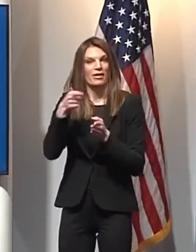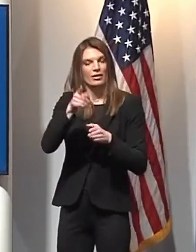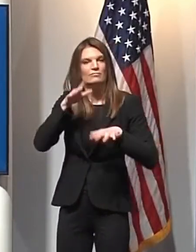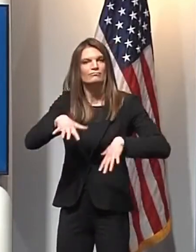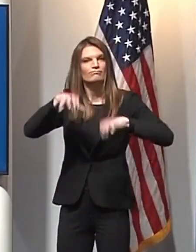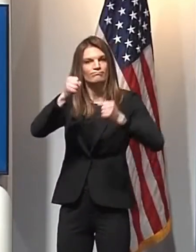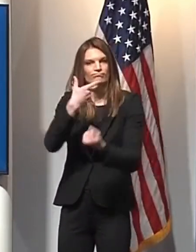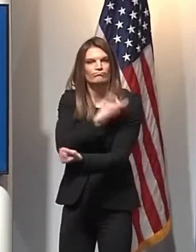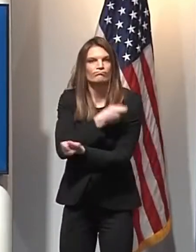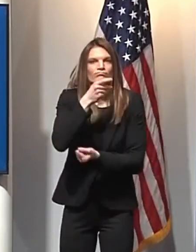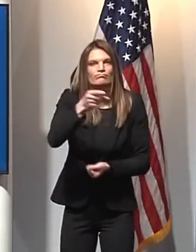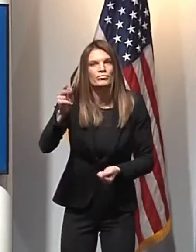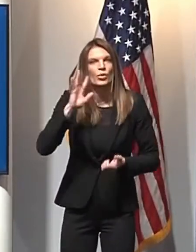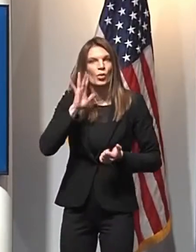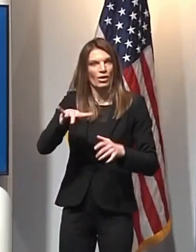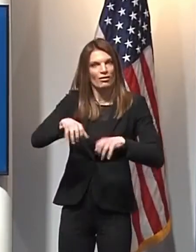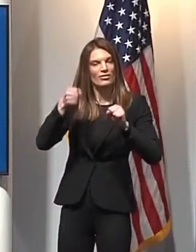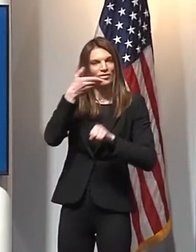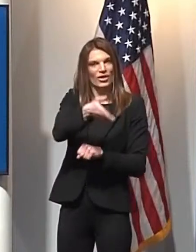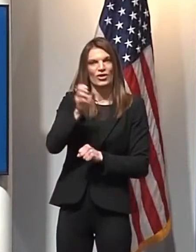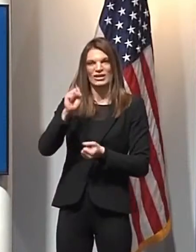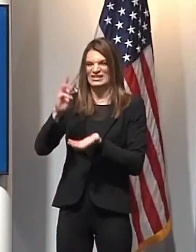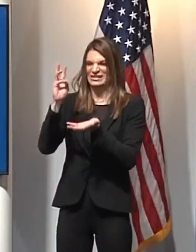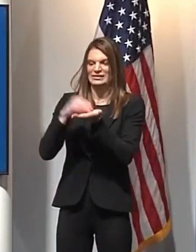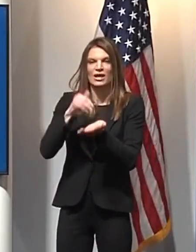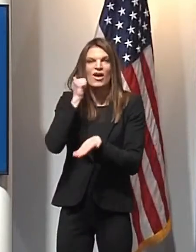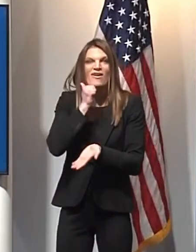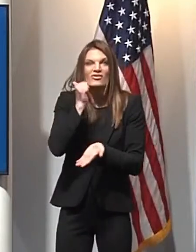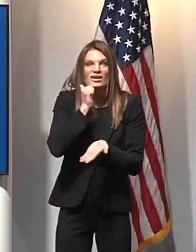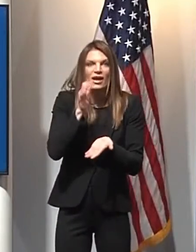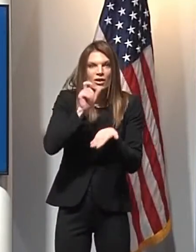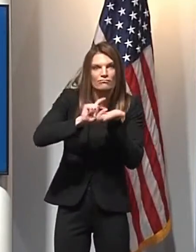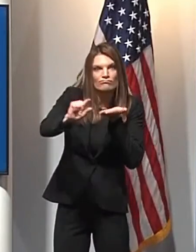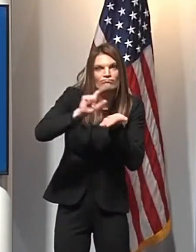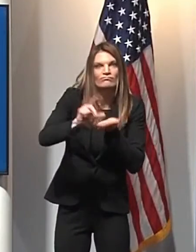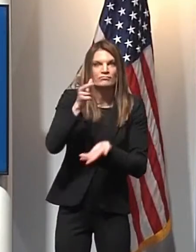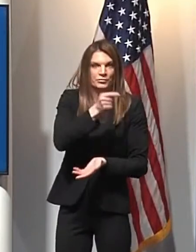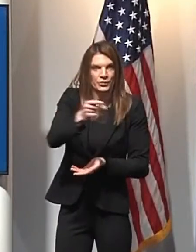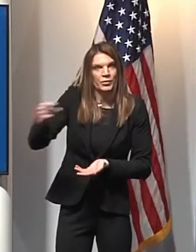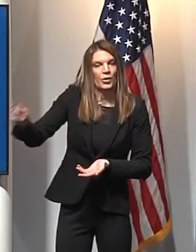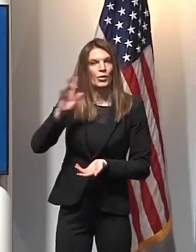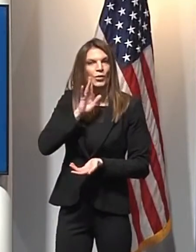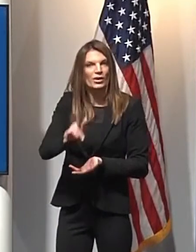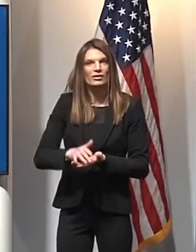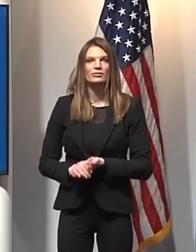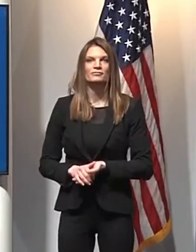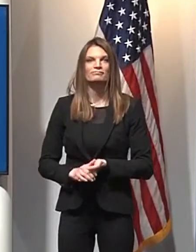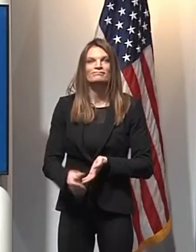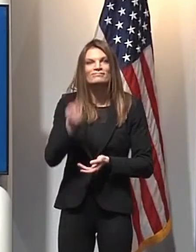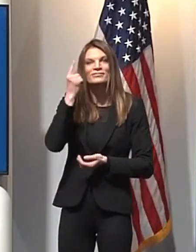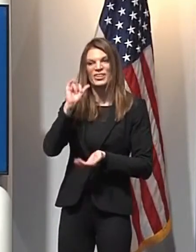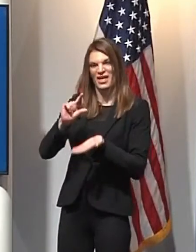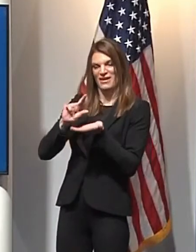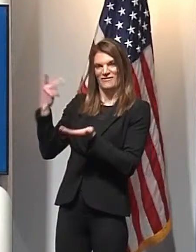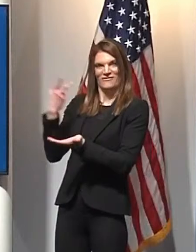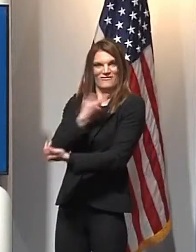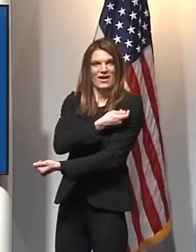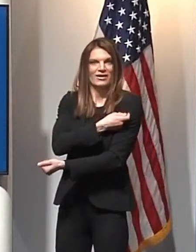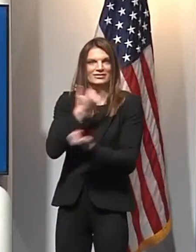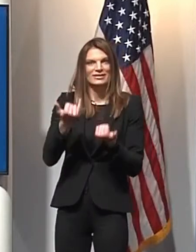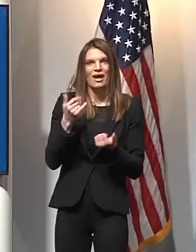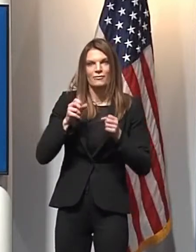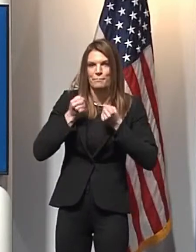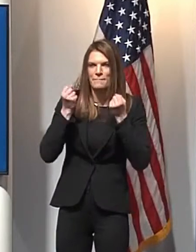are all great signs of progress. As I've said before, the vaccination process is like a locomotive. It'll start slow